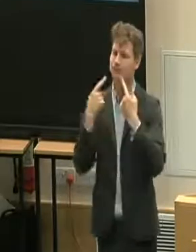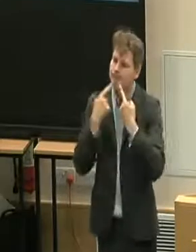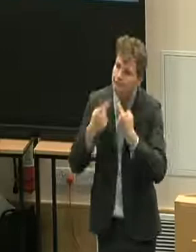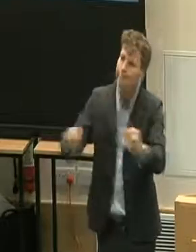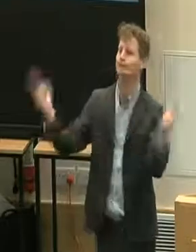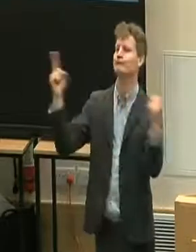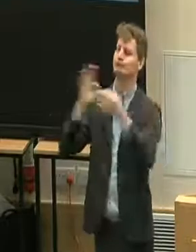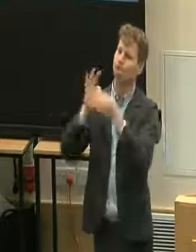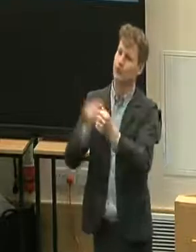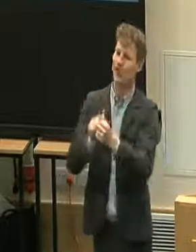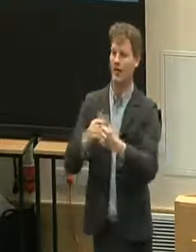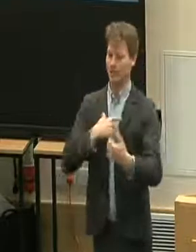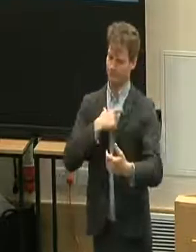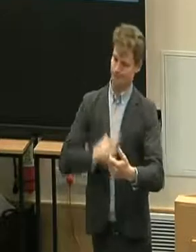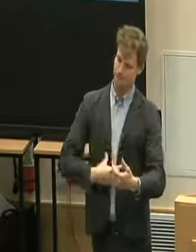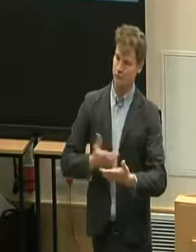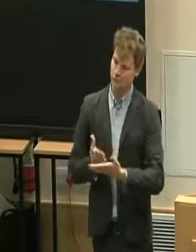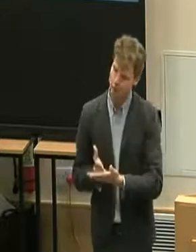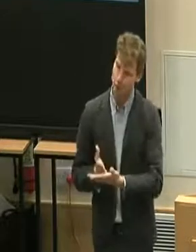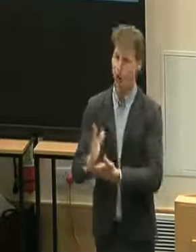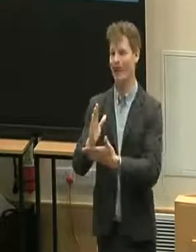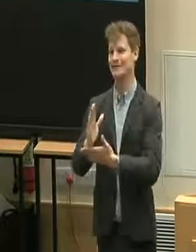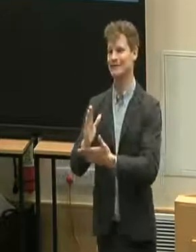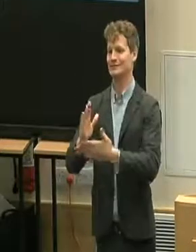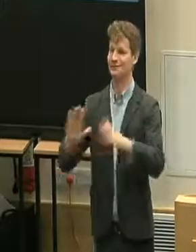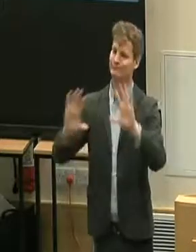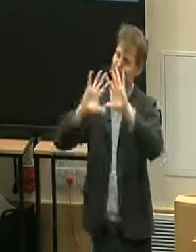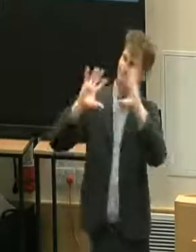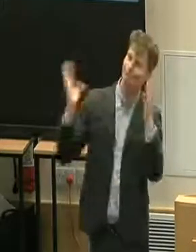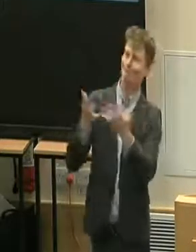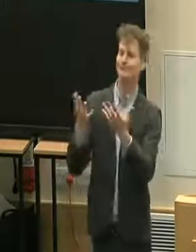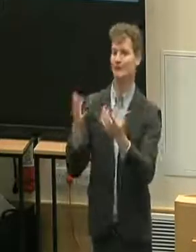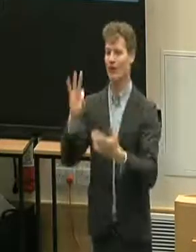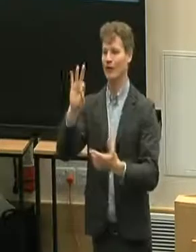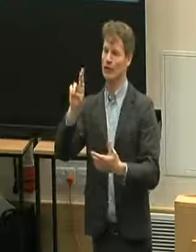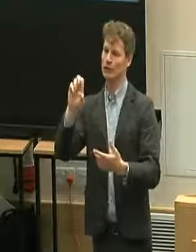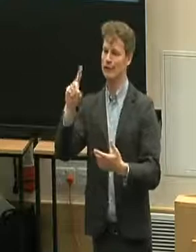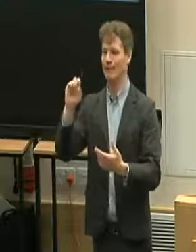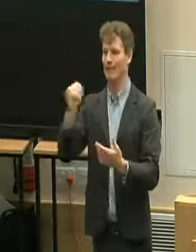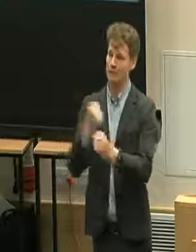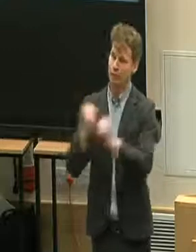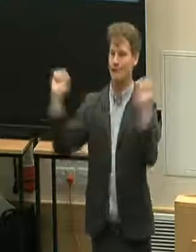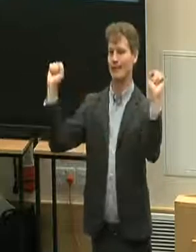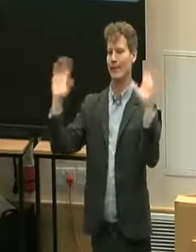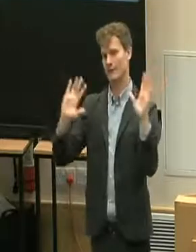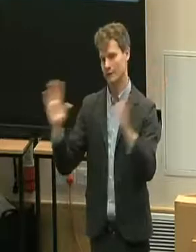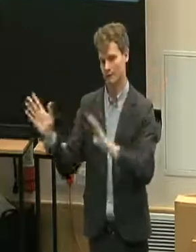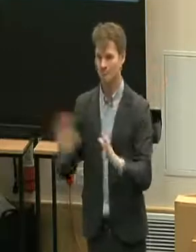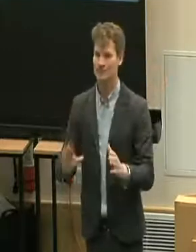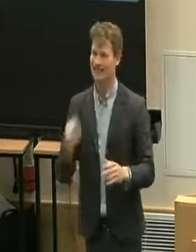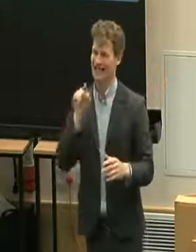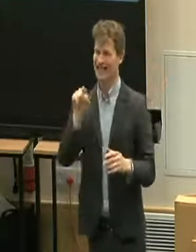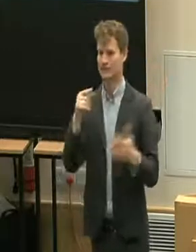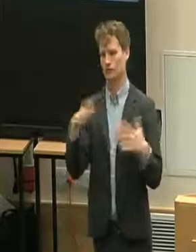freedoms, pointing to the central and the most vague, to be perfectly honest, value,